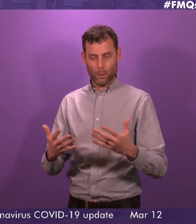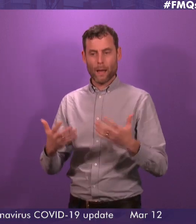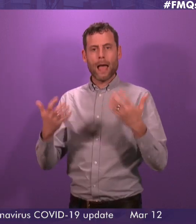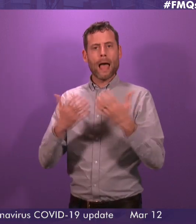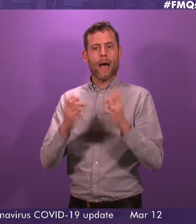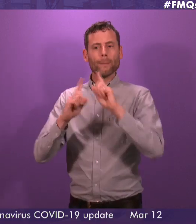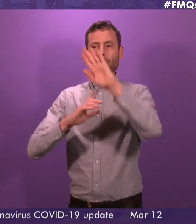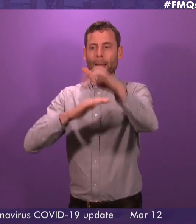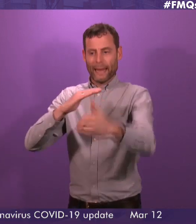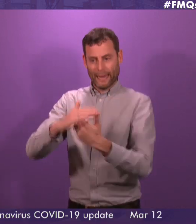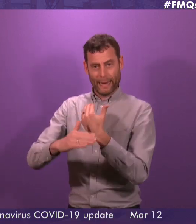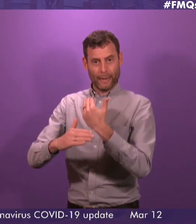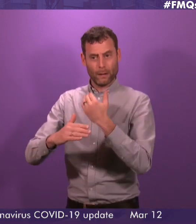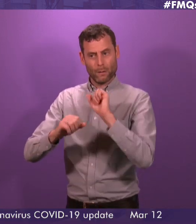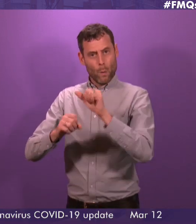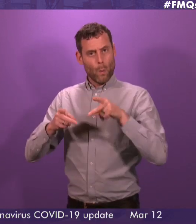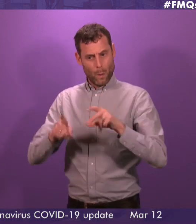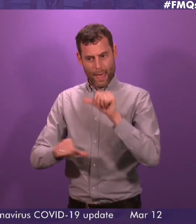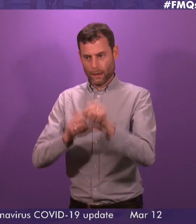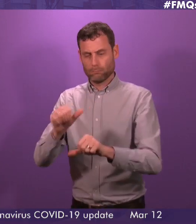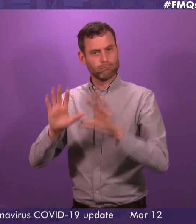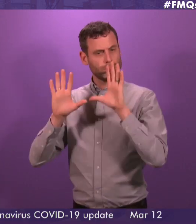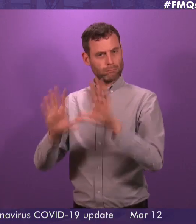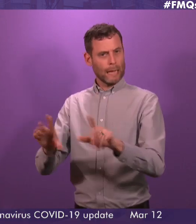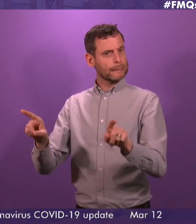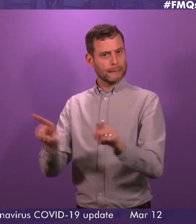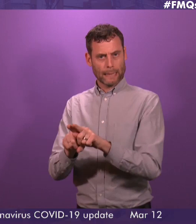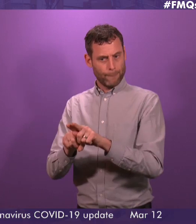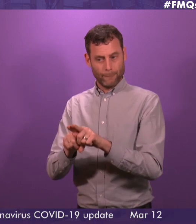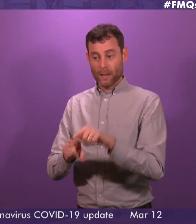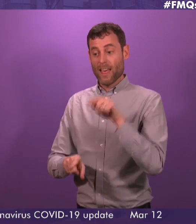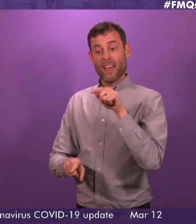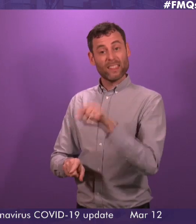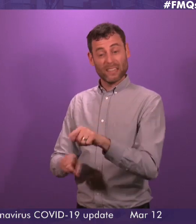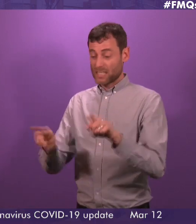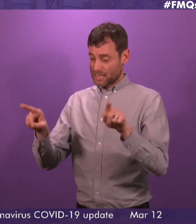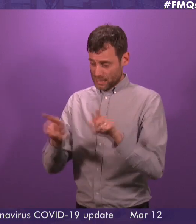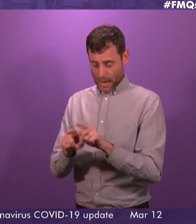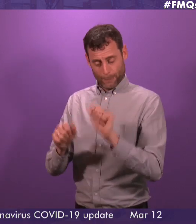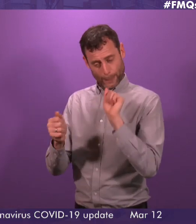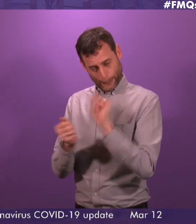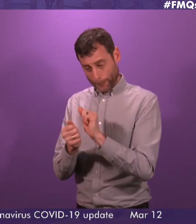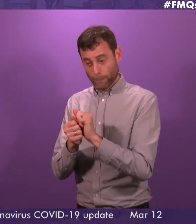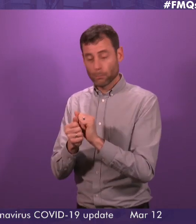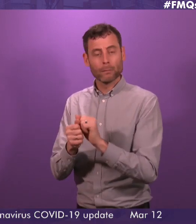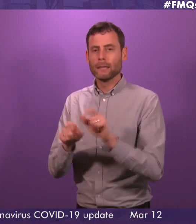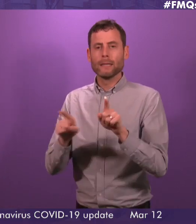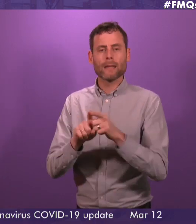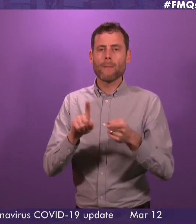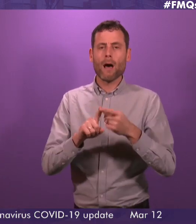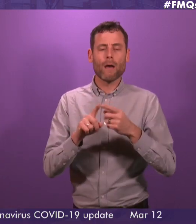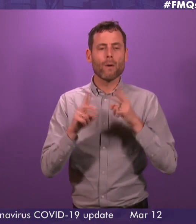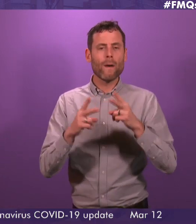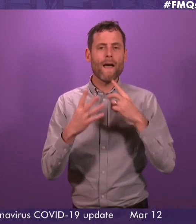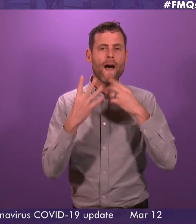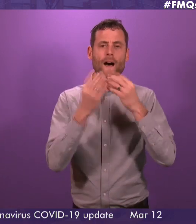Parliament. This is very much in line with advice that schools, colleges and other public institutions should remain open and